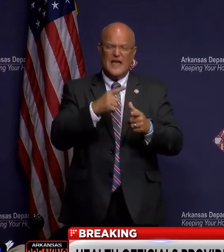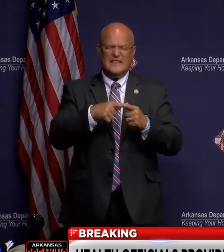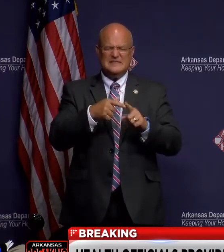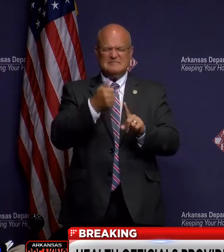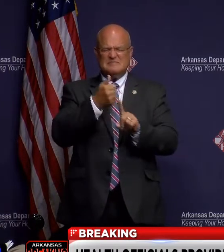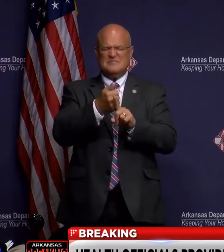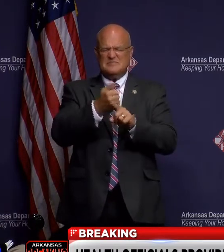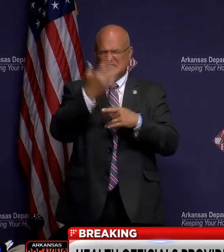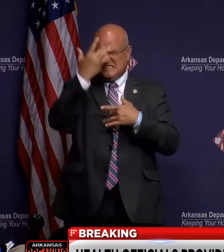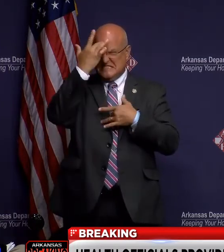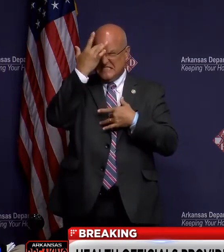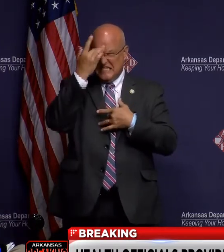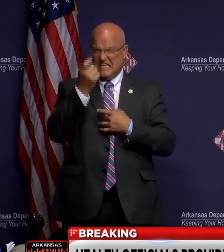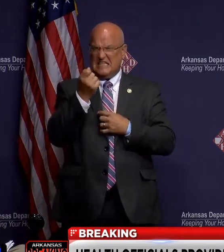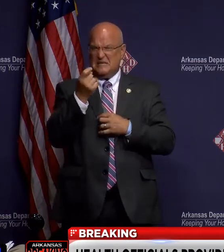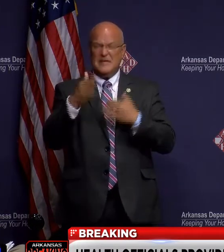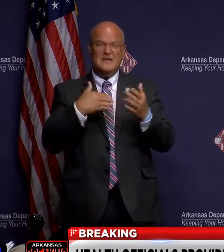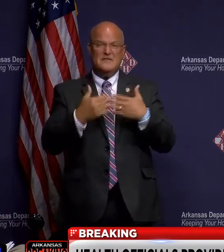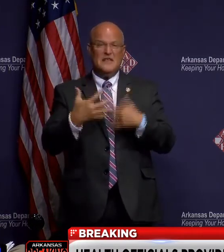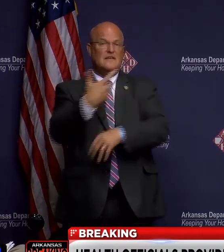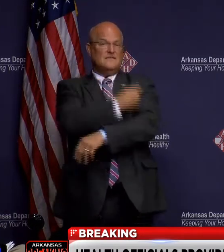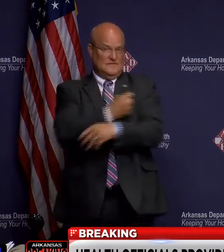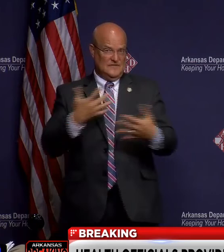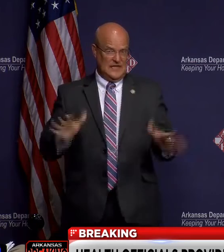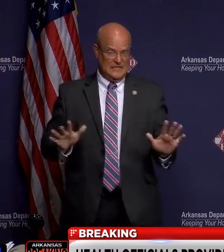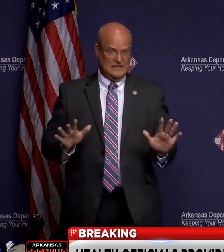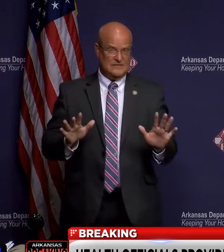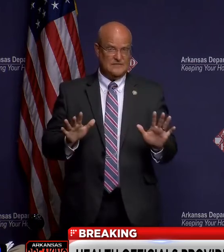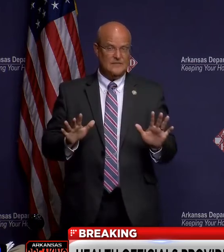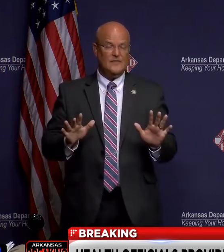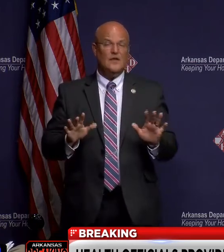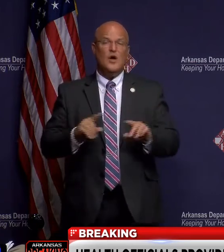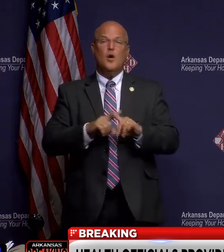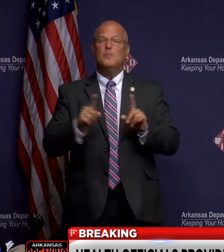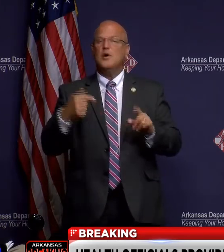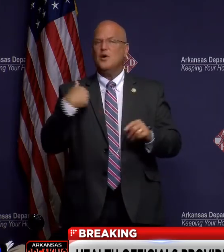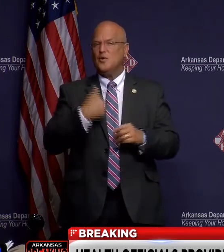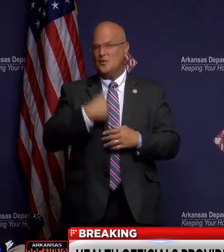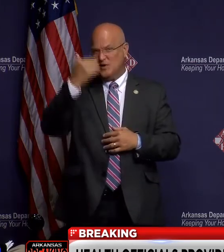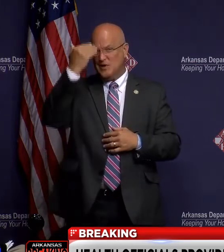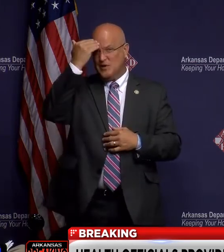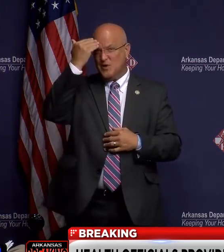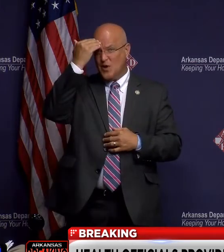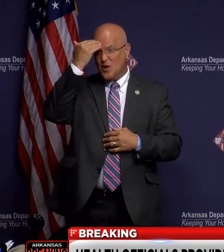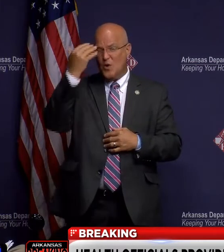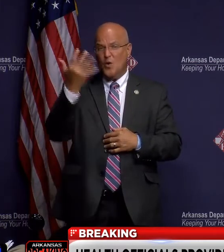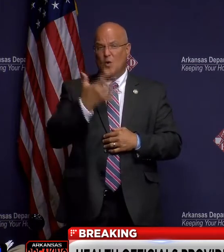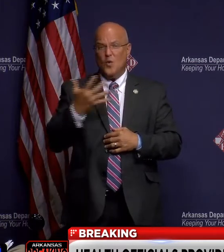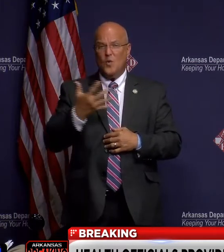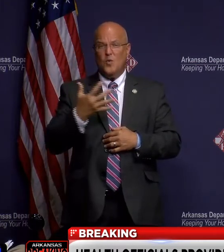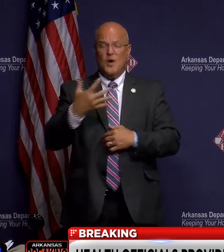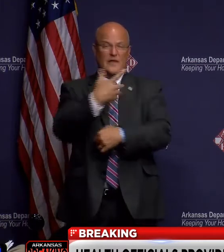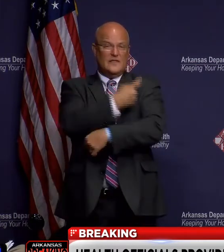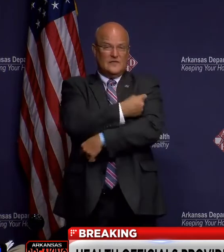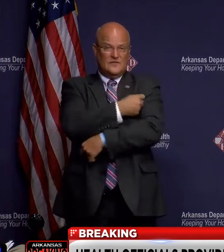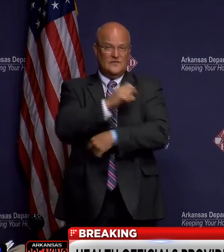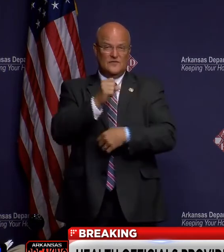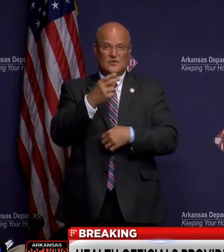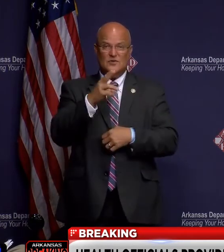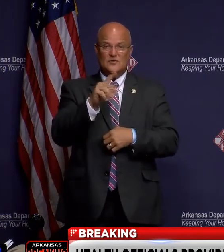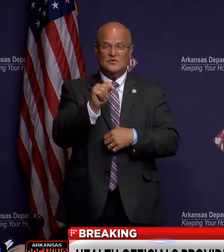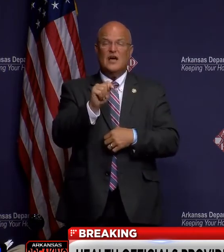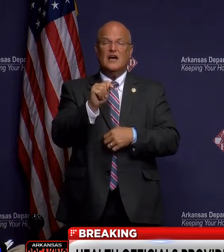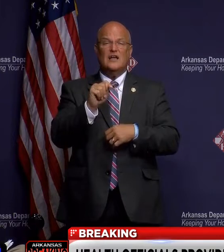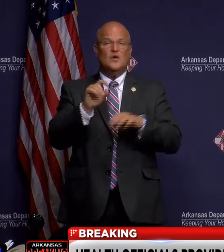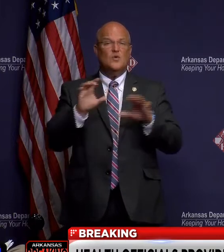even though they have gotten the vaccine. But we know that what the vaccine does is